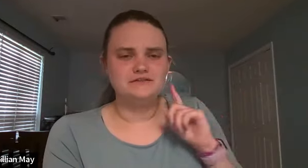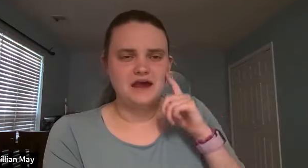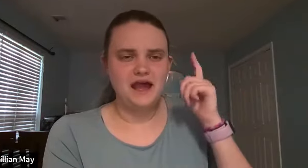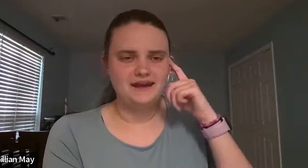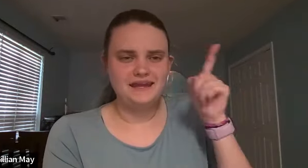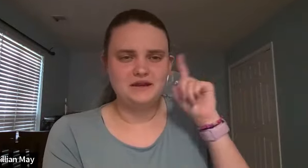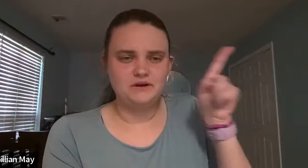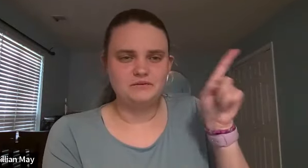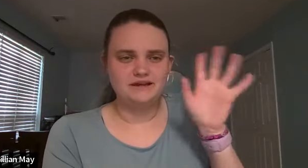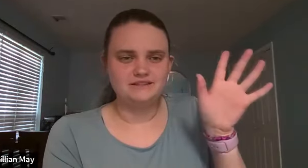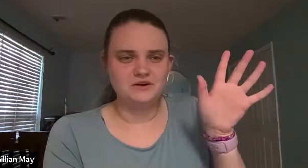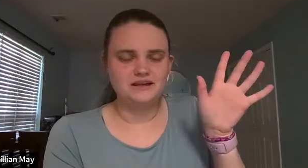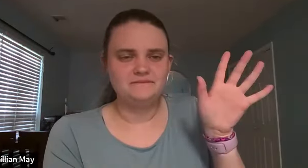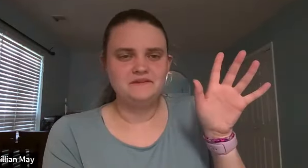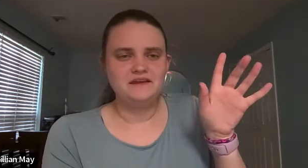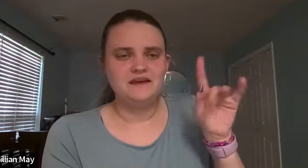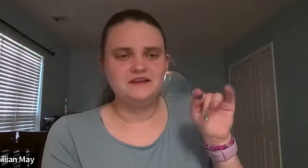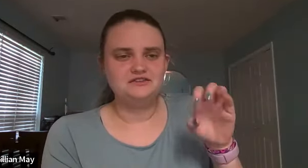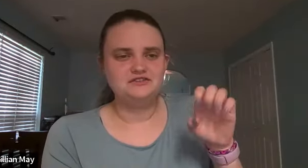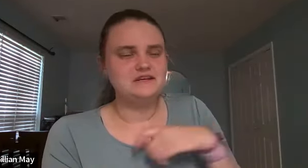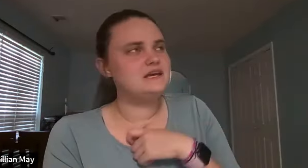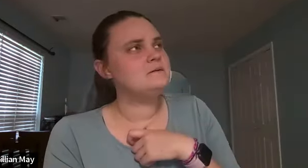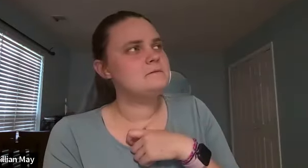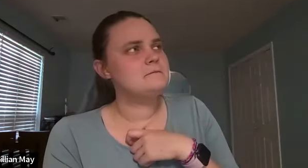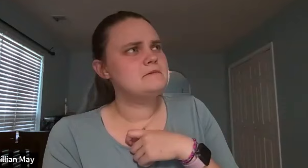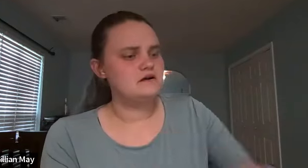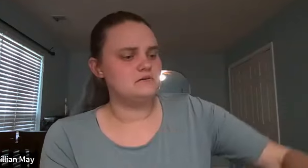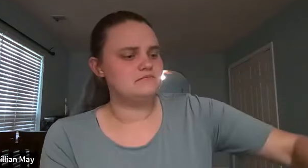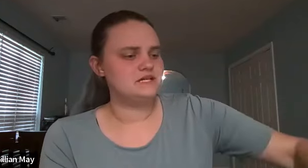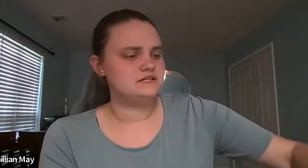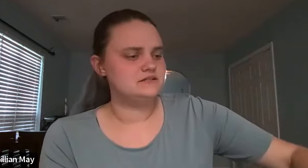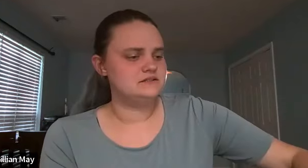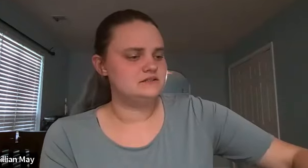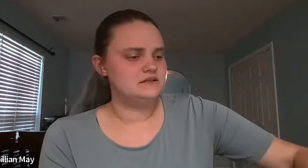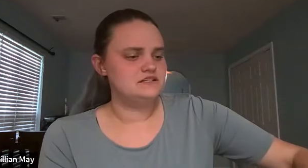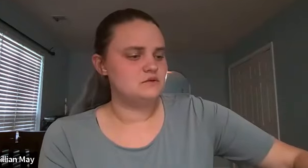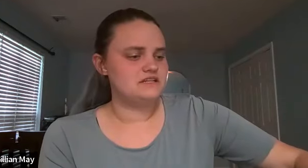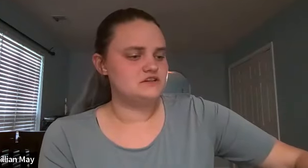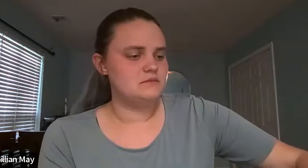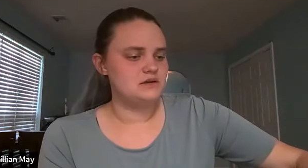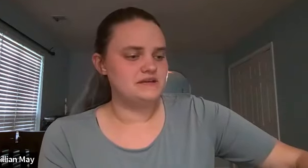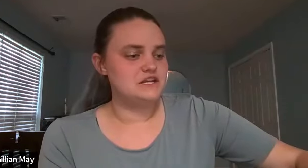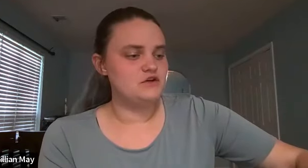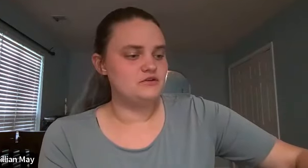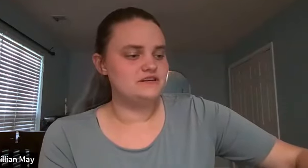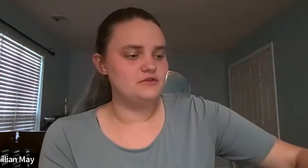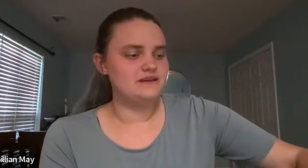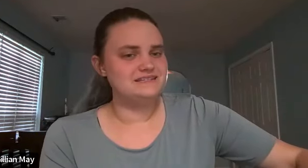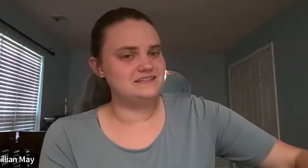I had it and it went away. Sorry. Usually, oh man, this is one that's going to bug me because I know there is a sign